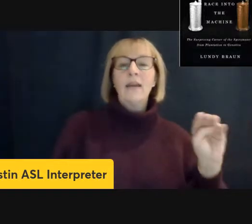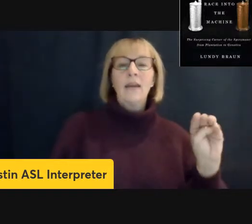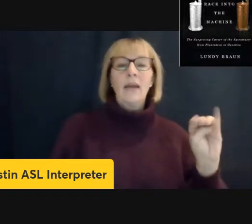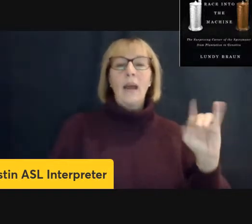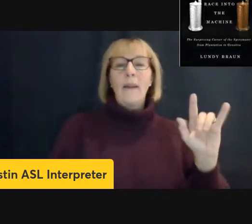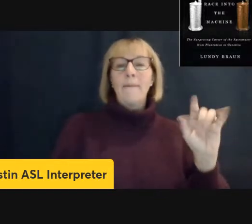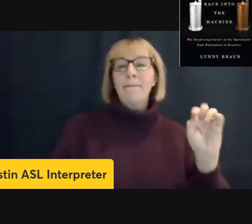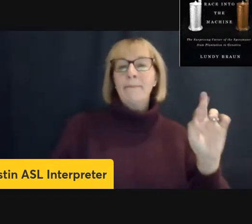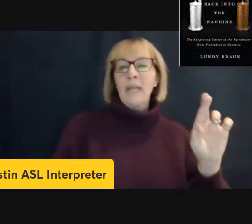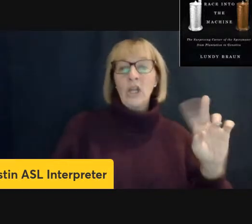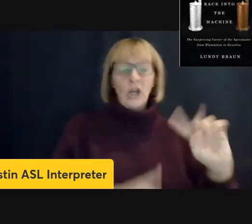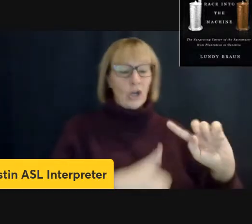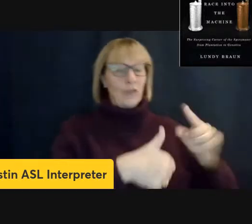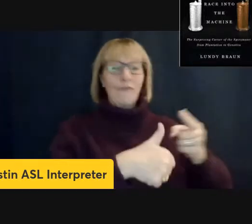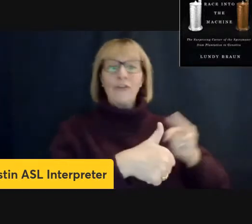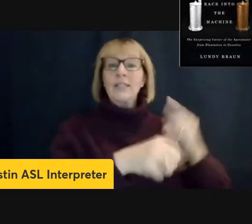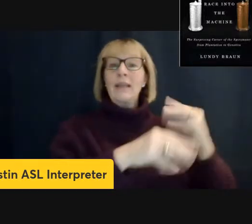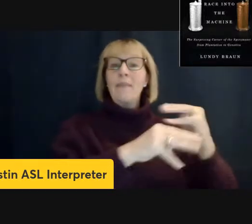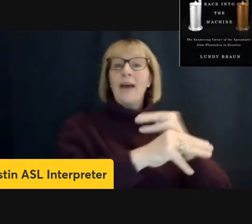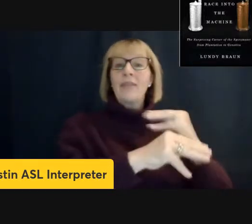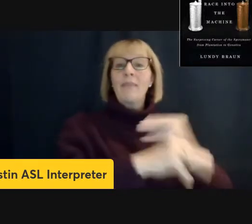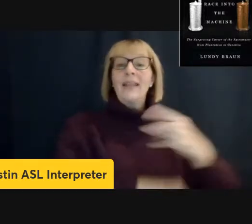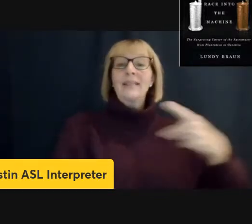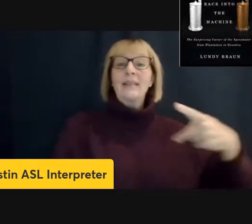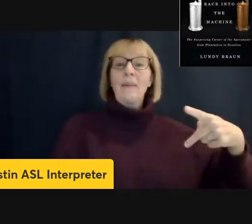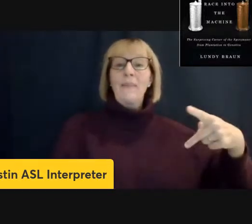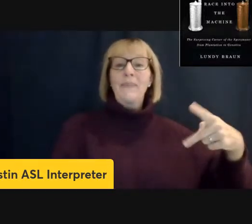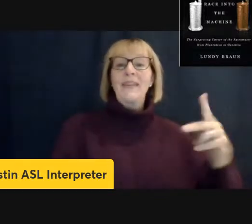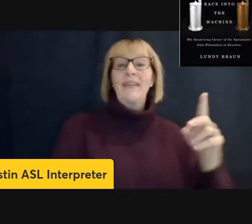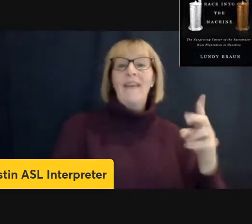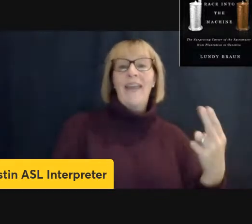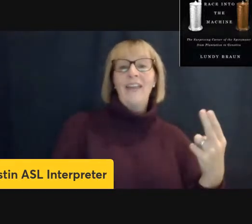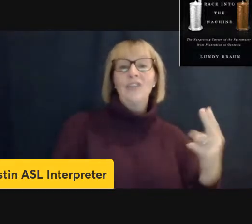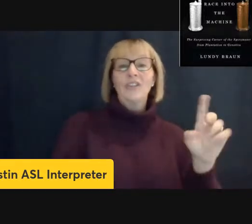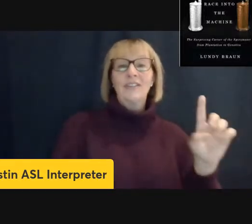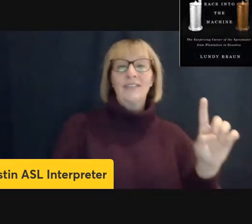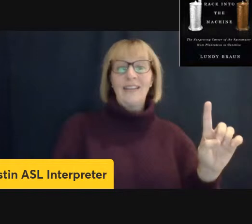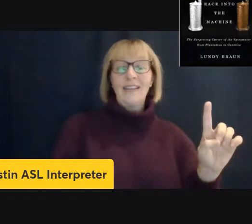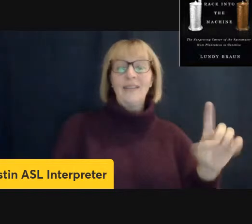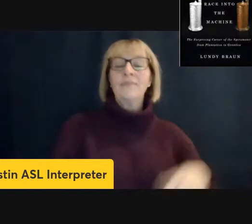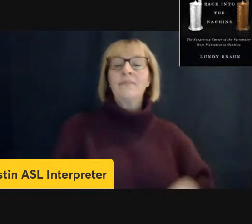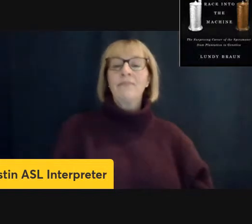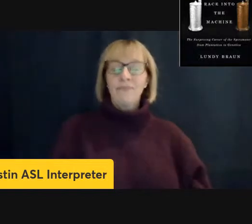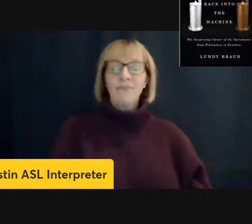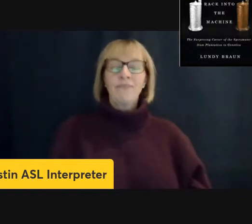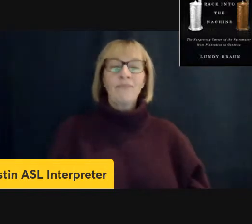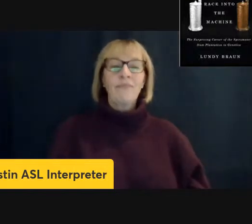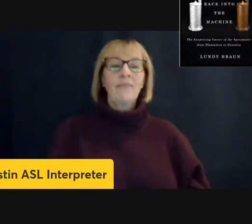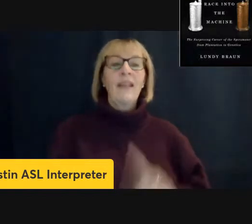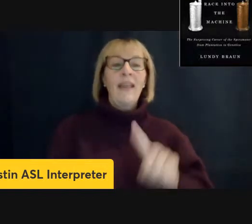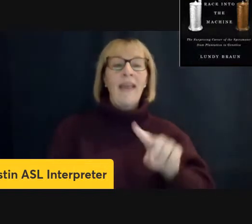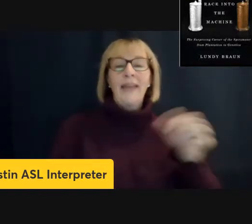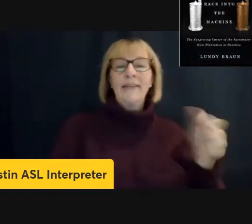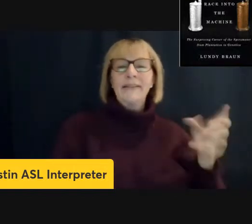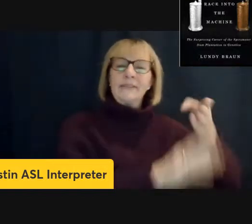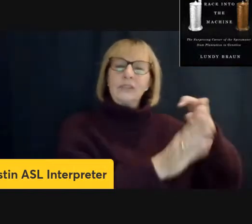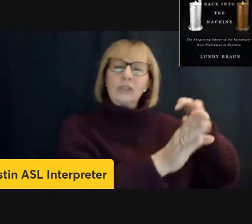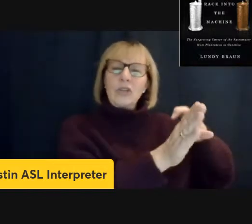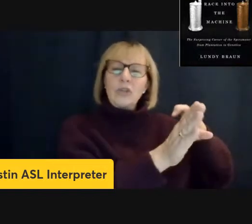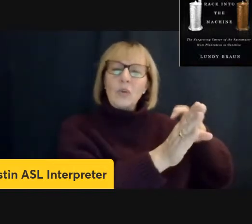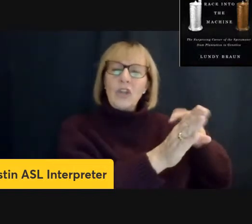PhD in mathematics in the US, and W.E.B. Du Bois, a sociologist,